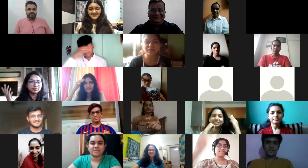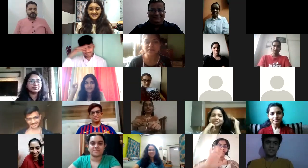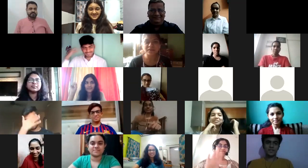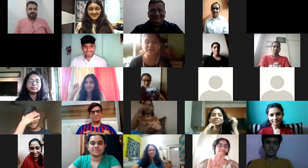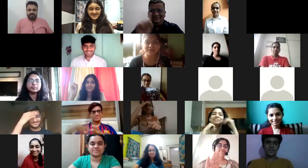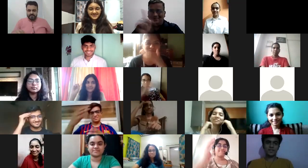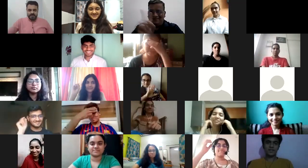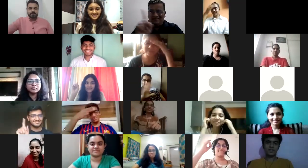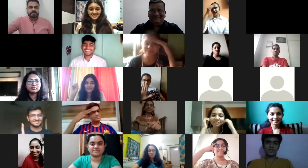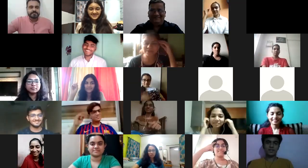Okay.